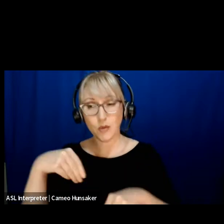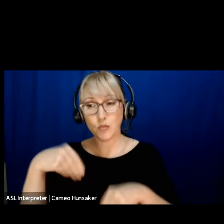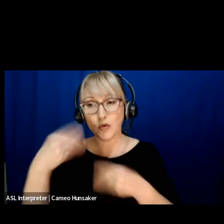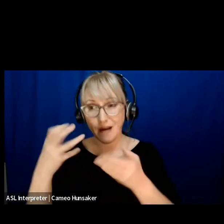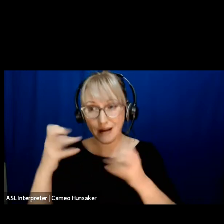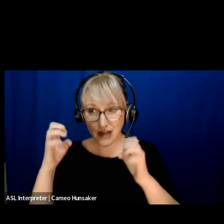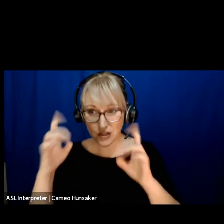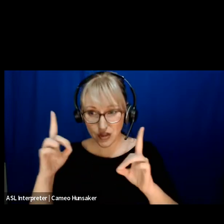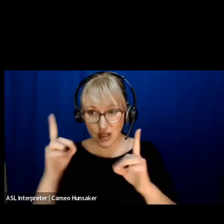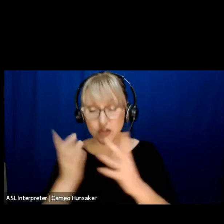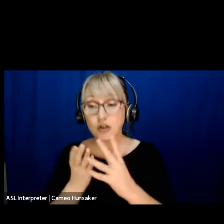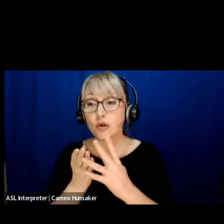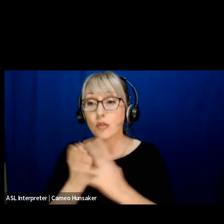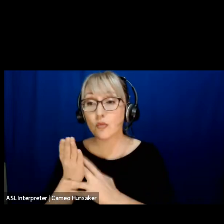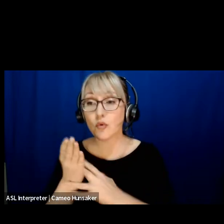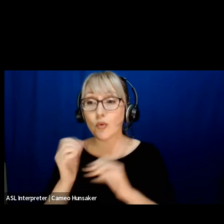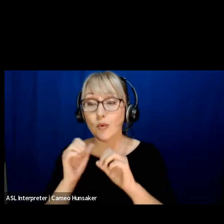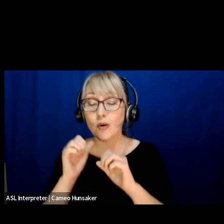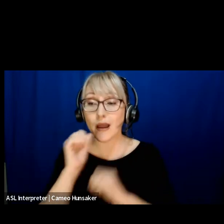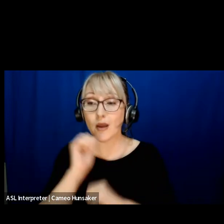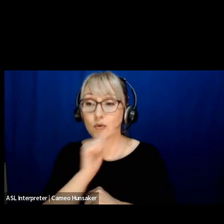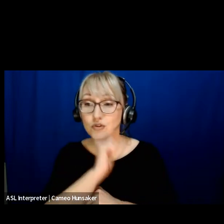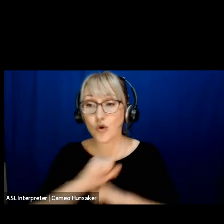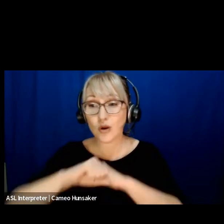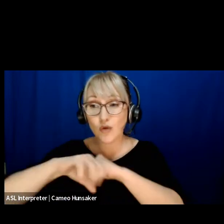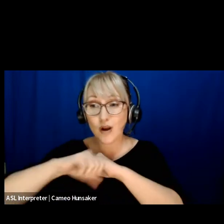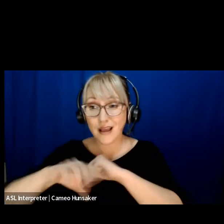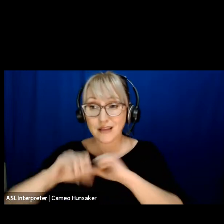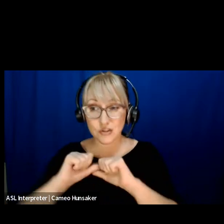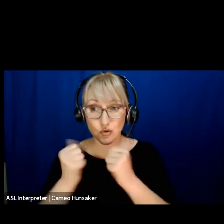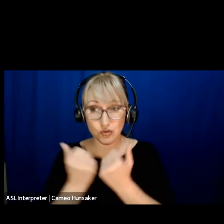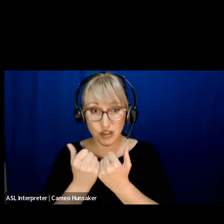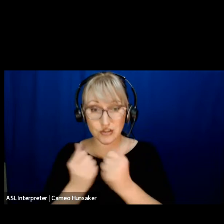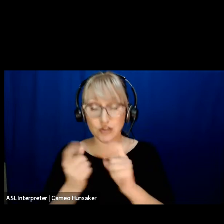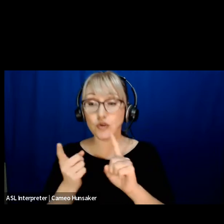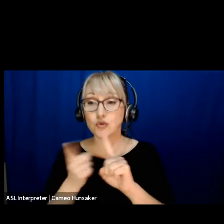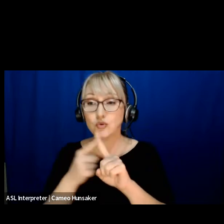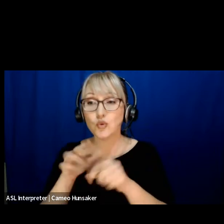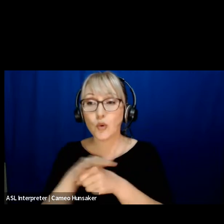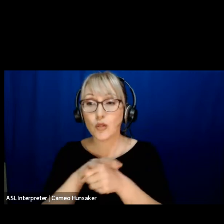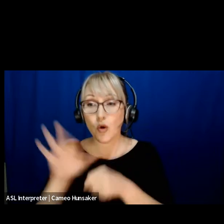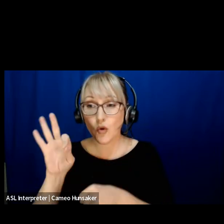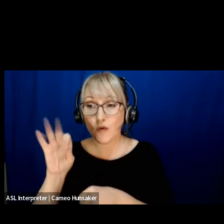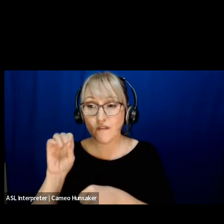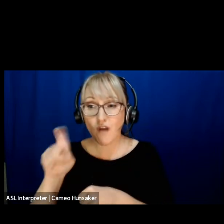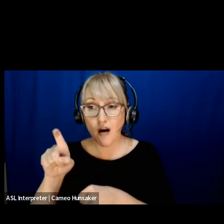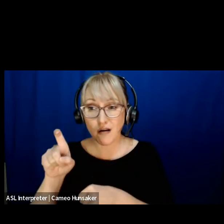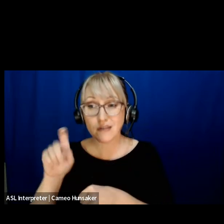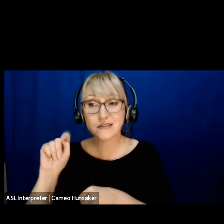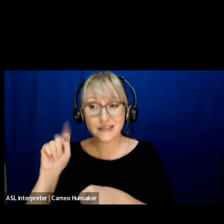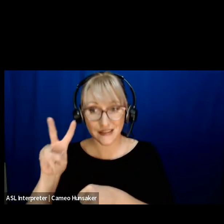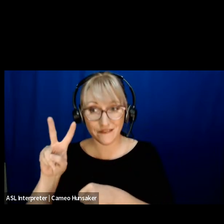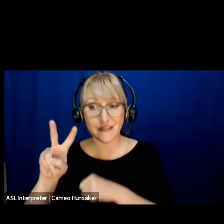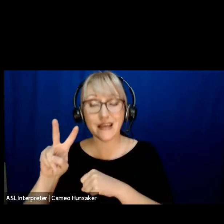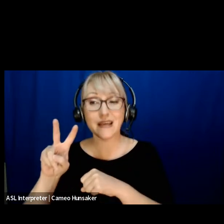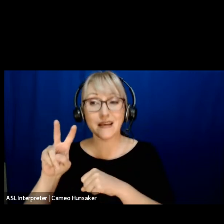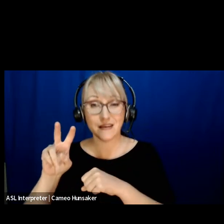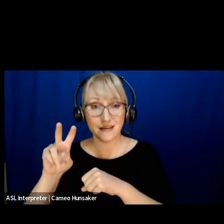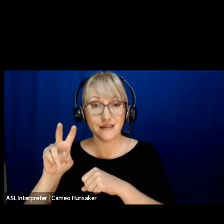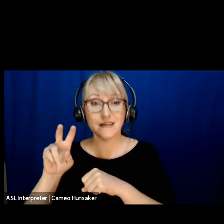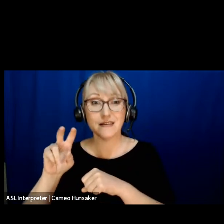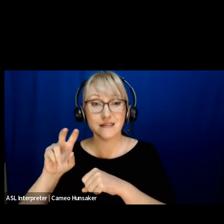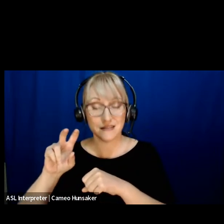the Arizona Broadcast Association to the local Fox affiliate TV station to ensure